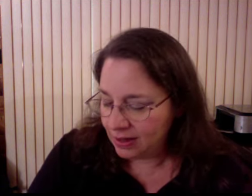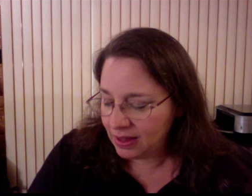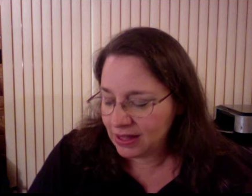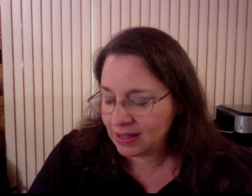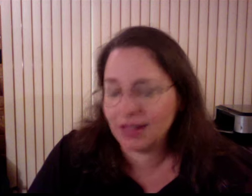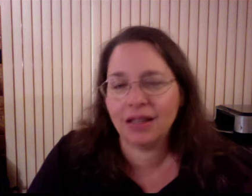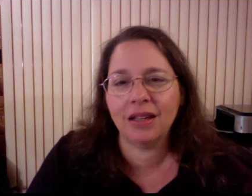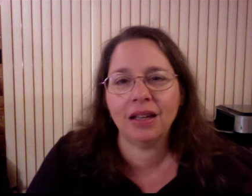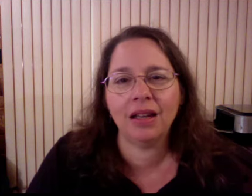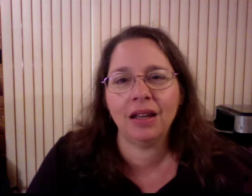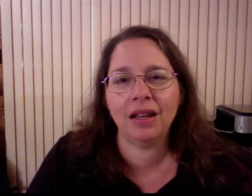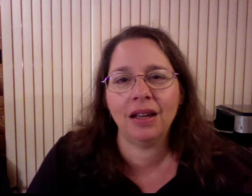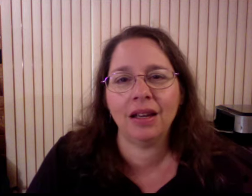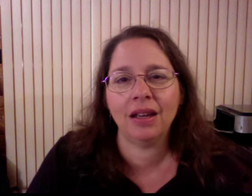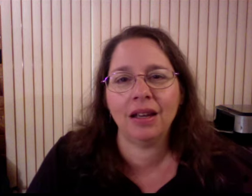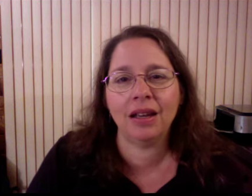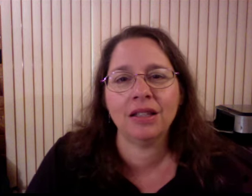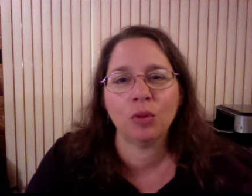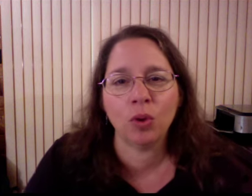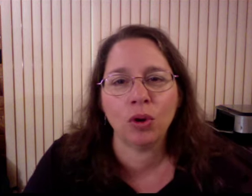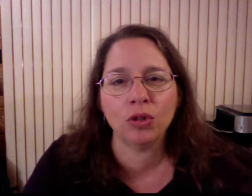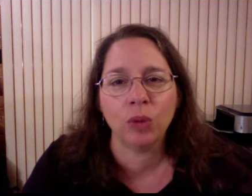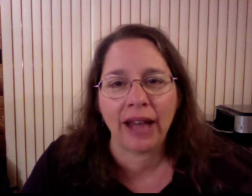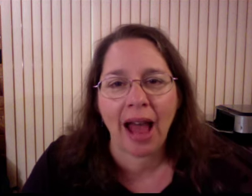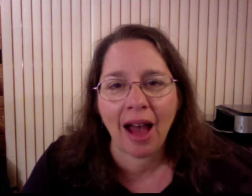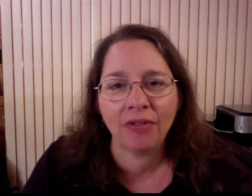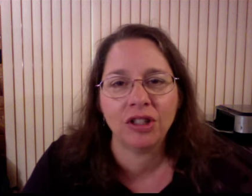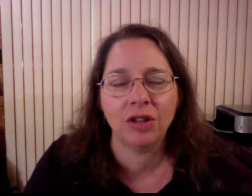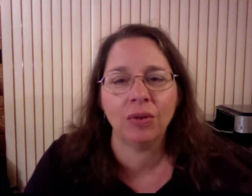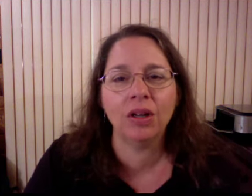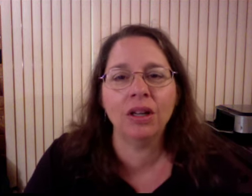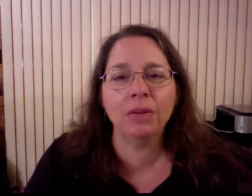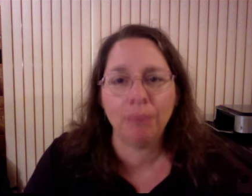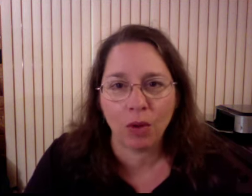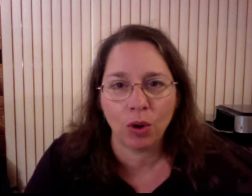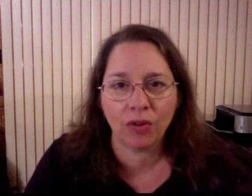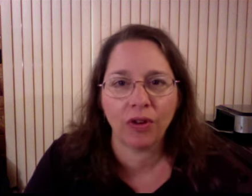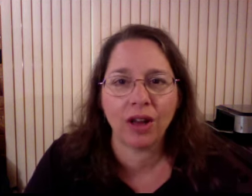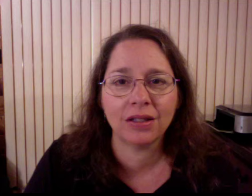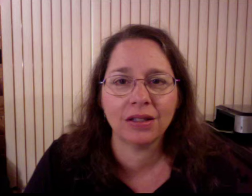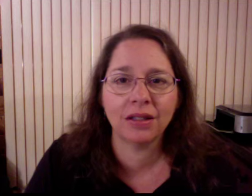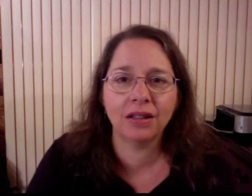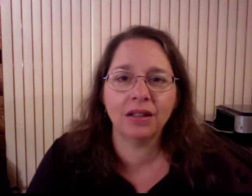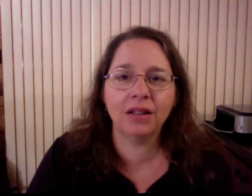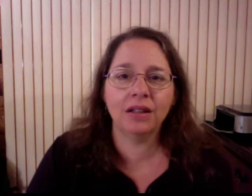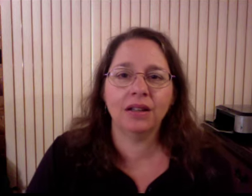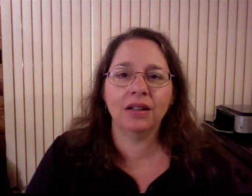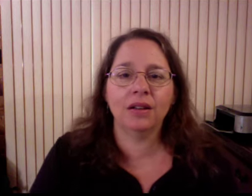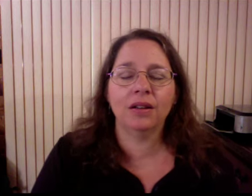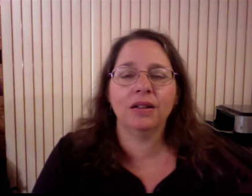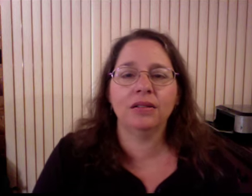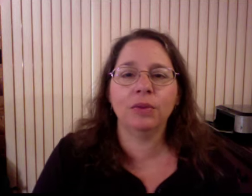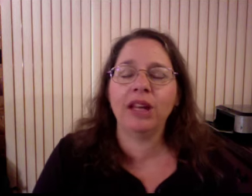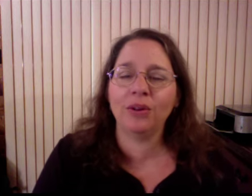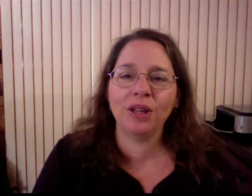This is the world we have to make work for us. We can only